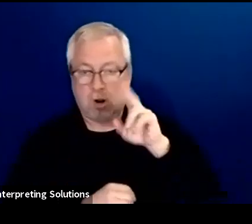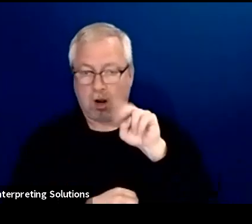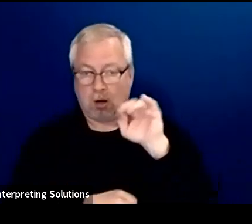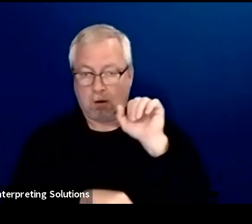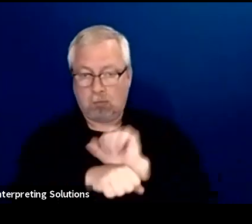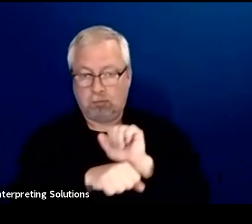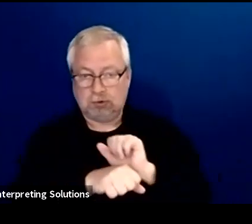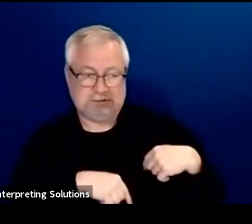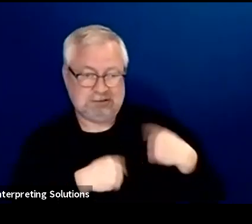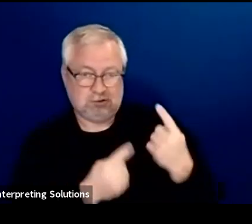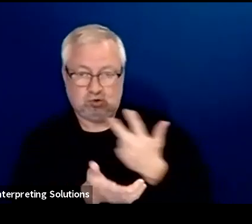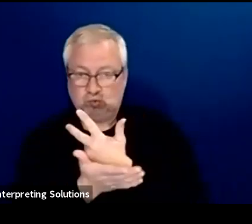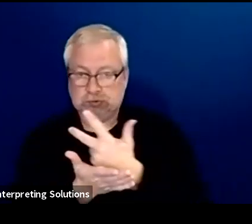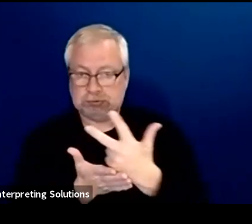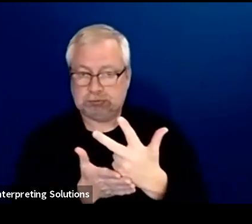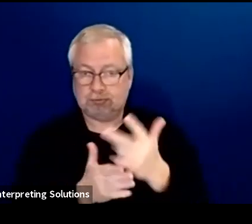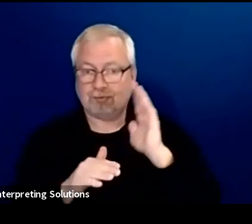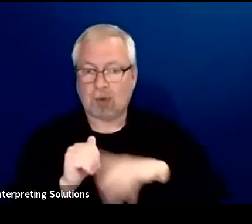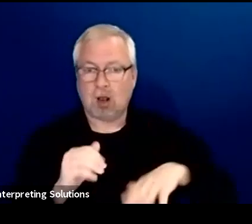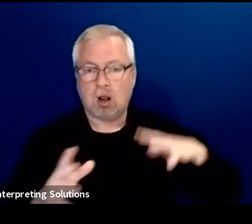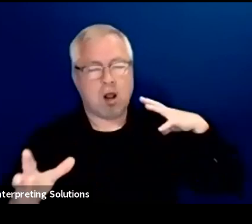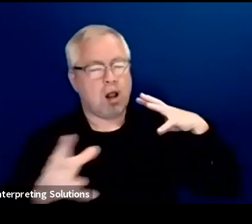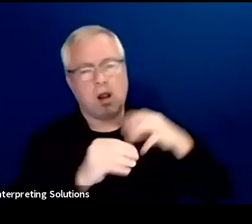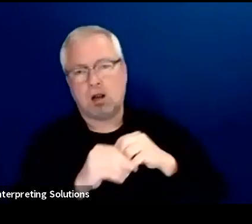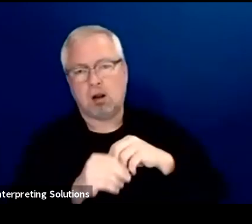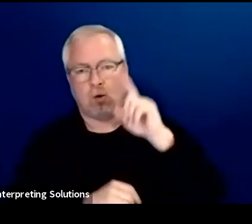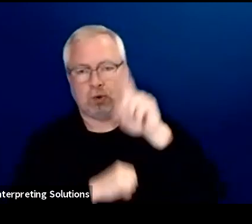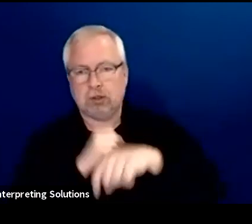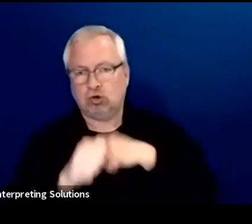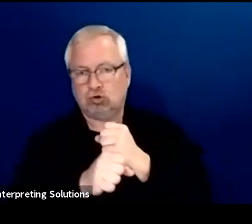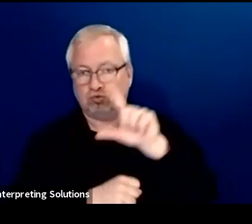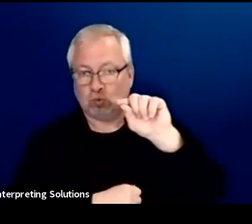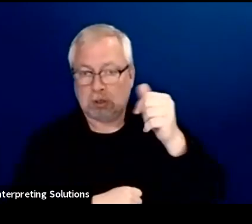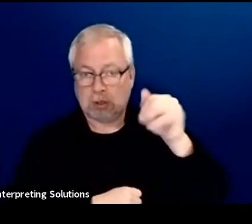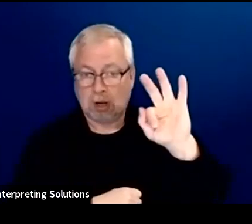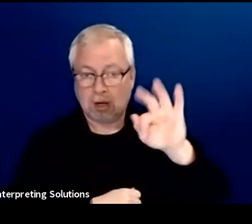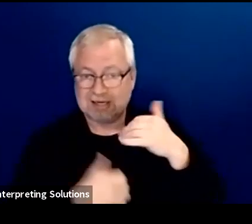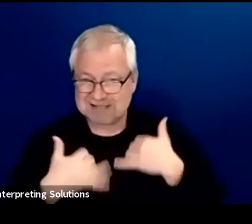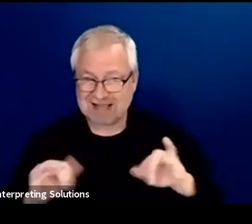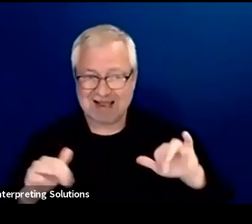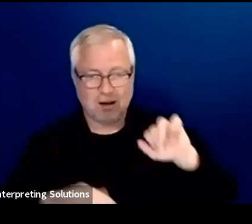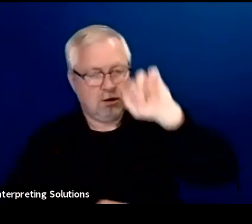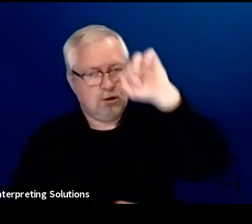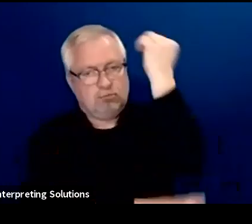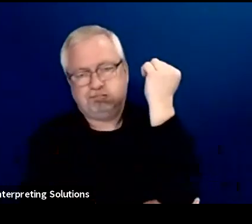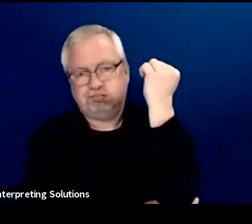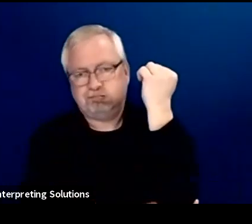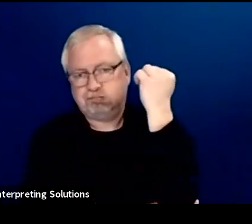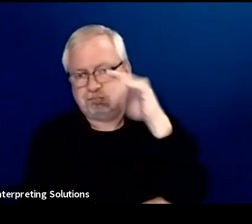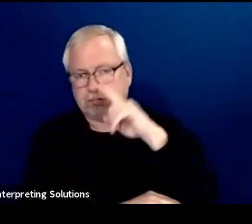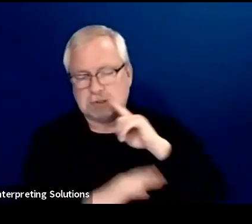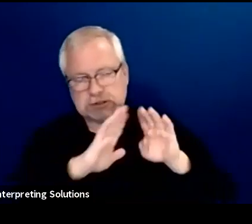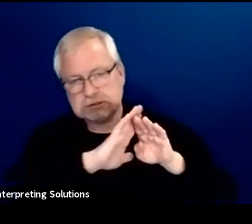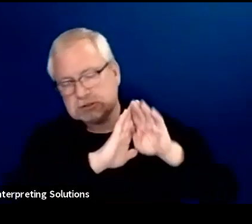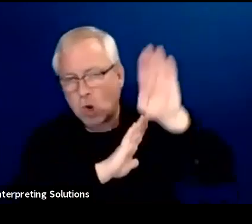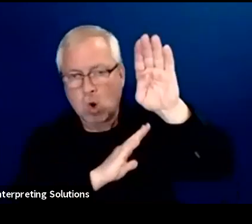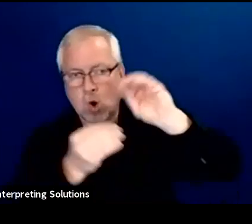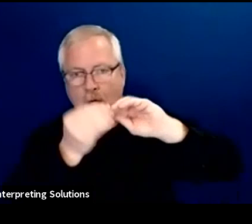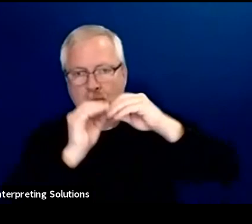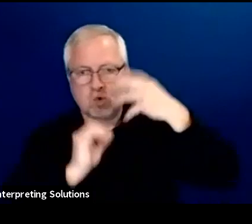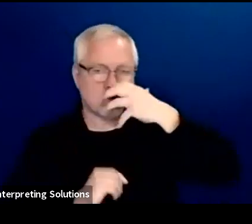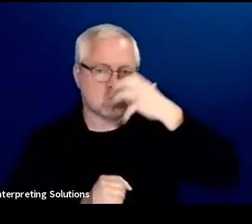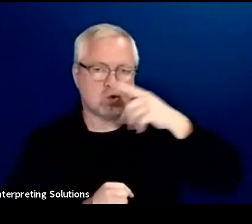we had in all of 2019. So it is a pretty unprecedented volume. And just to give you the latest statistics, as of last night, we've now